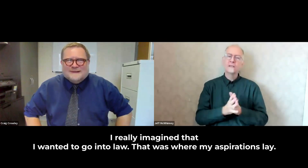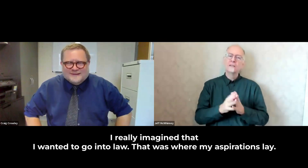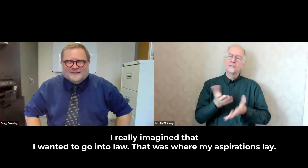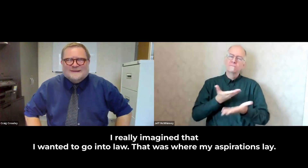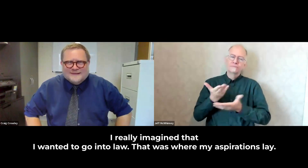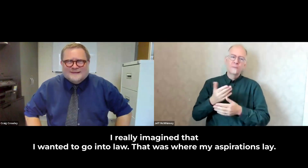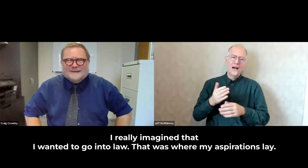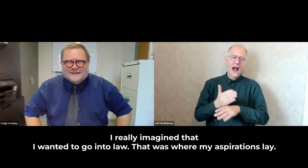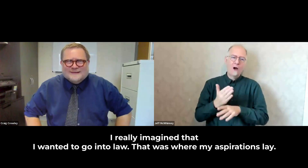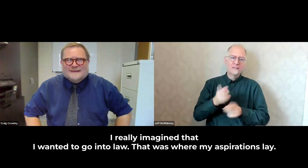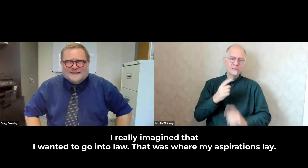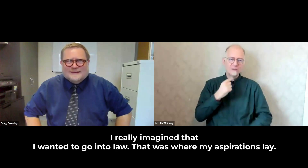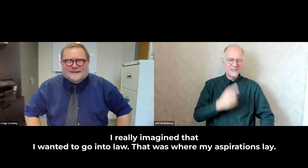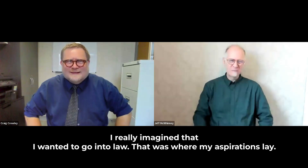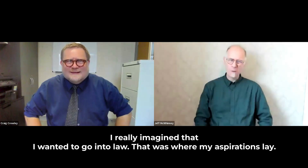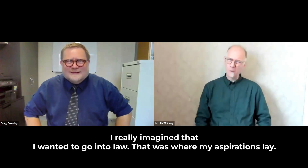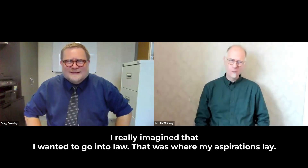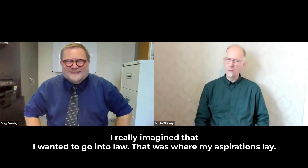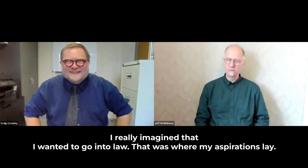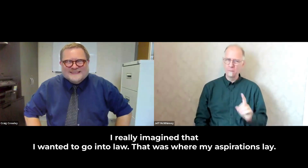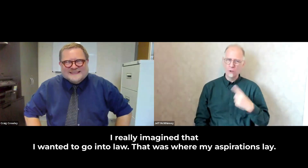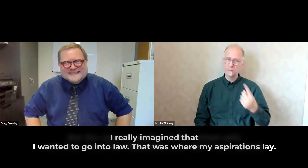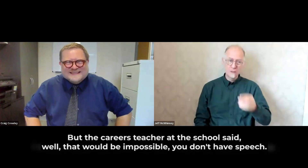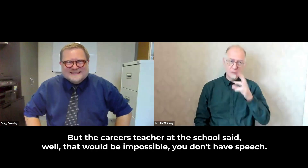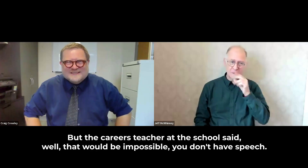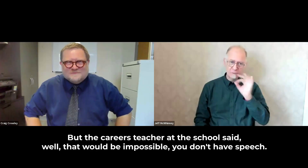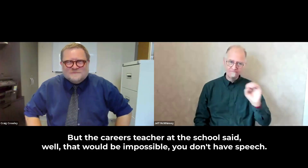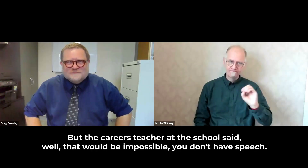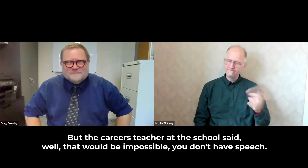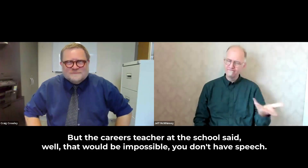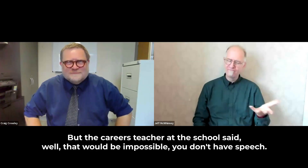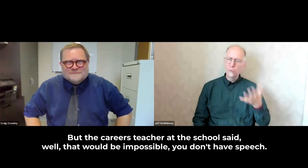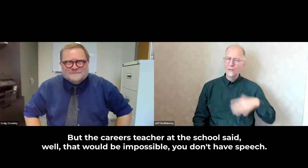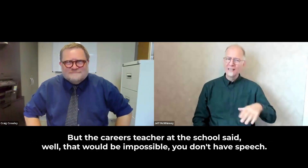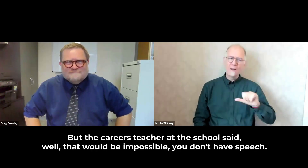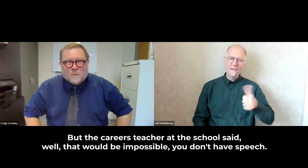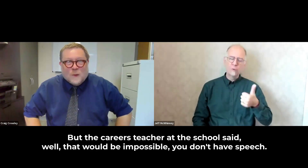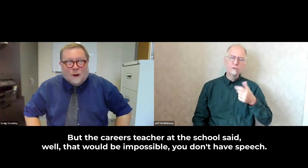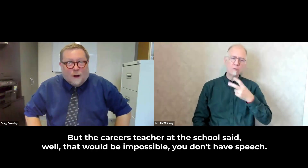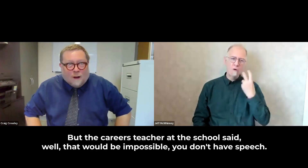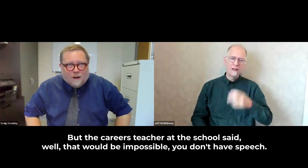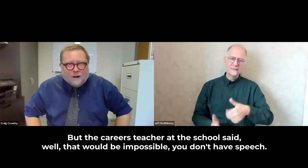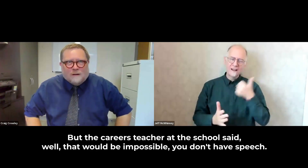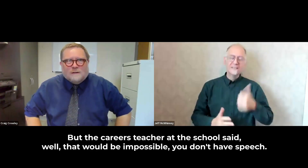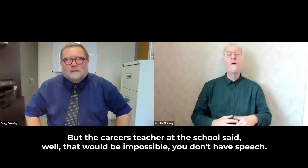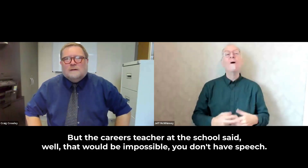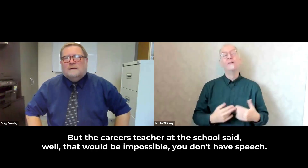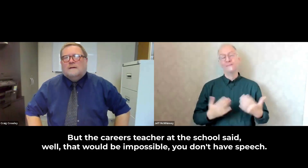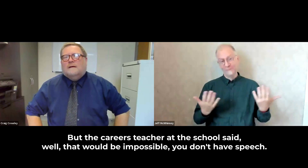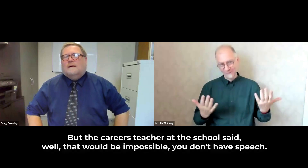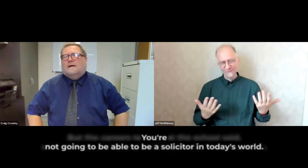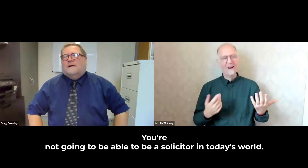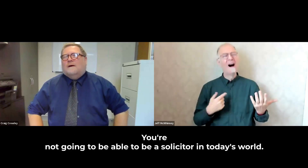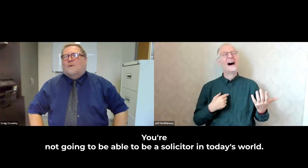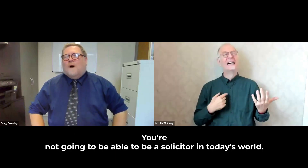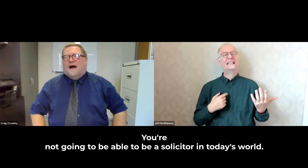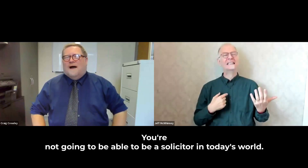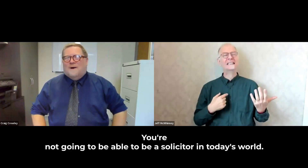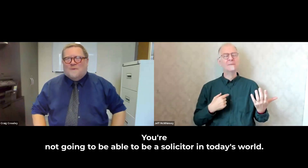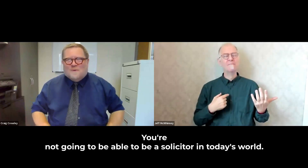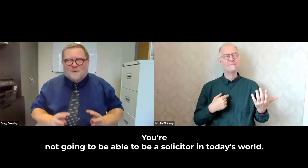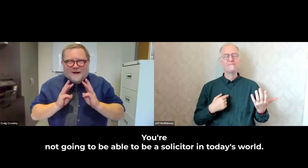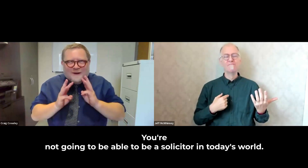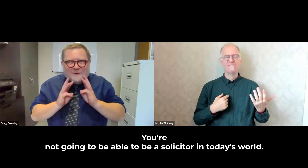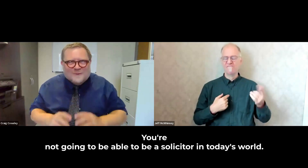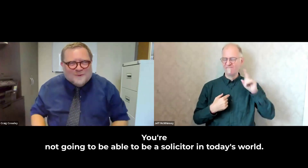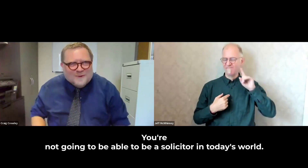that I wanted to go into law. That was where my aspirations lied. But teachers at the school said, well, that'd be impossible. You don't have speech. You know, you're not going to be able